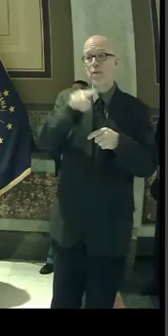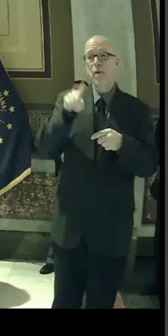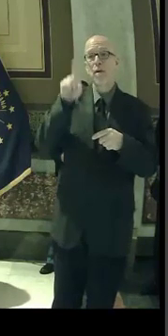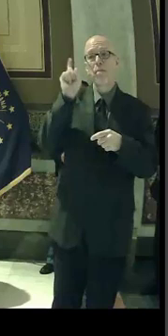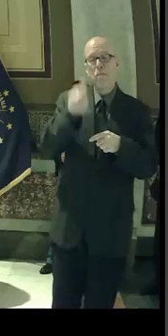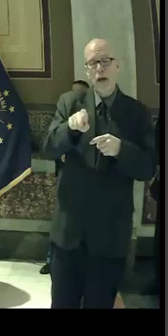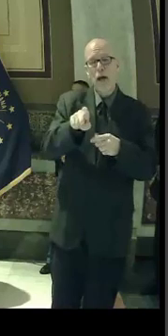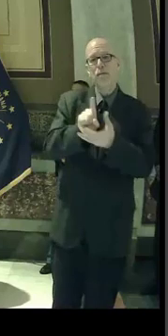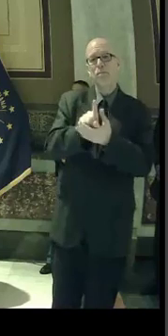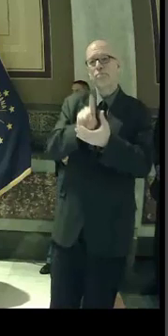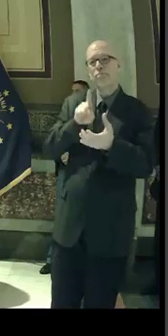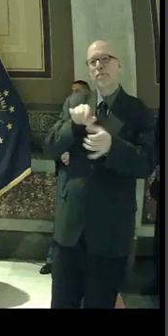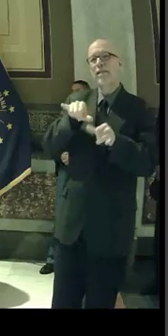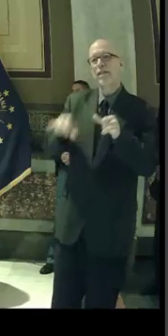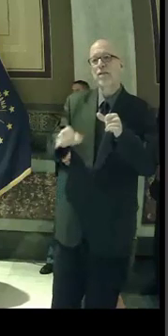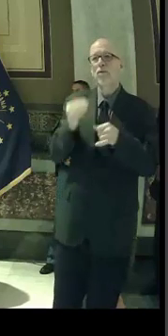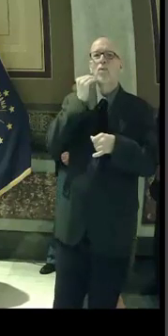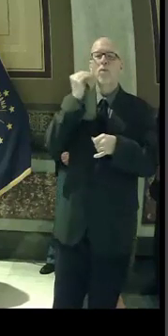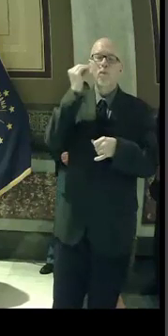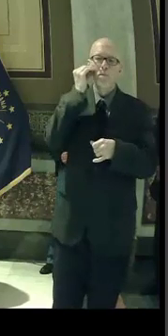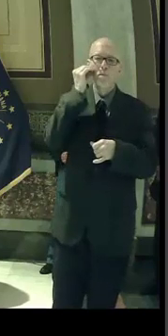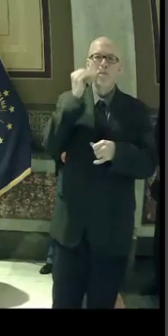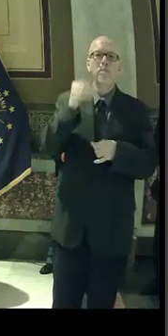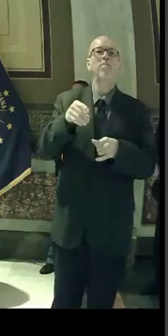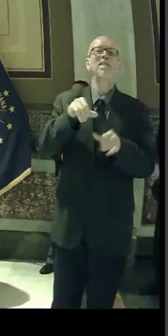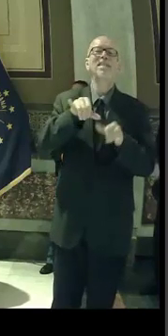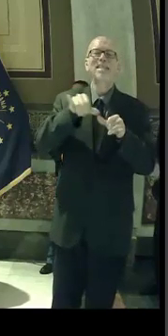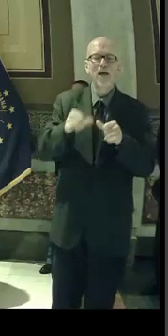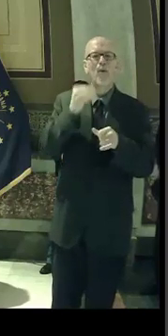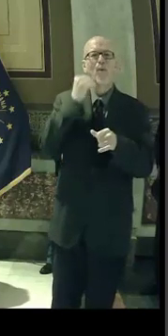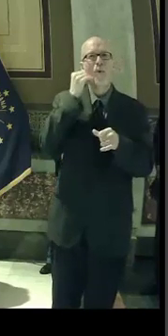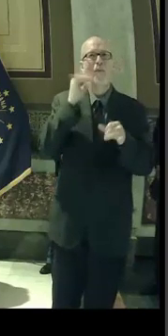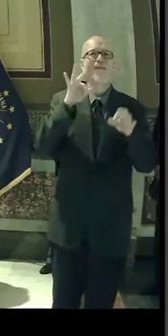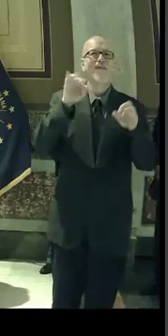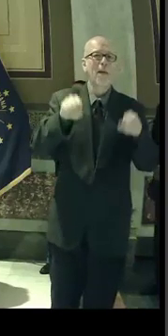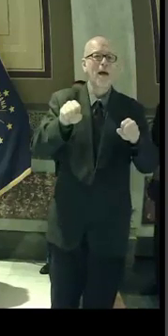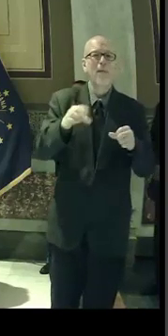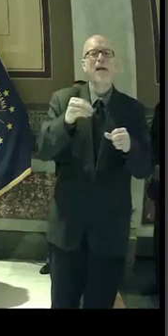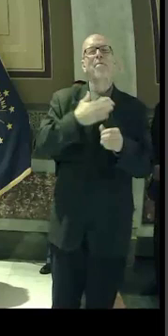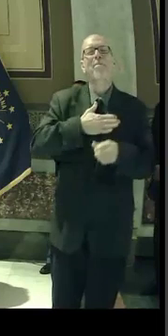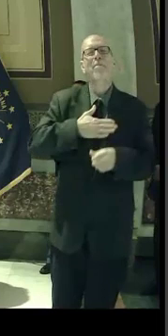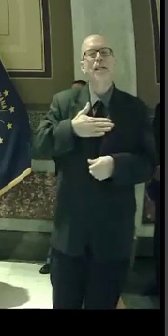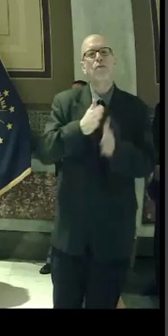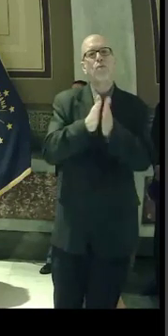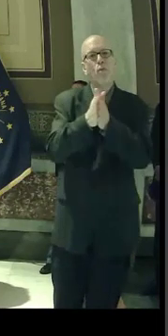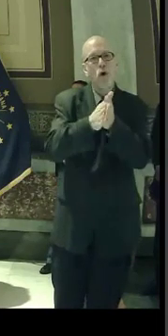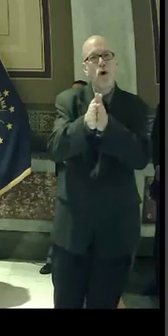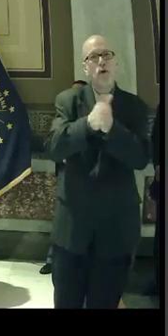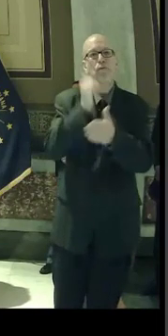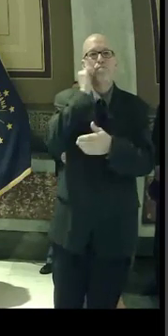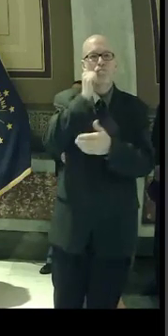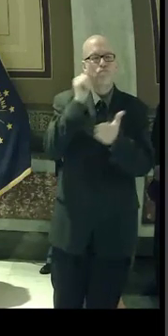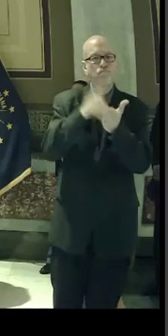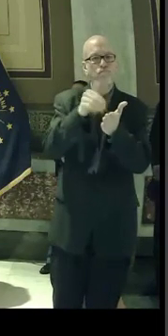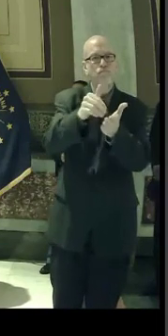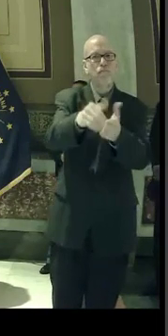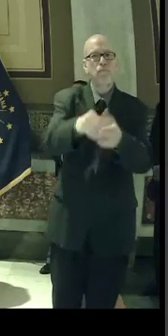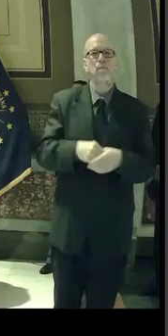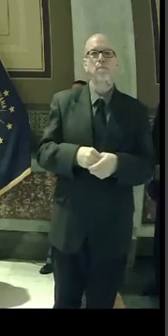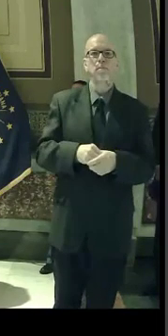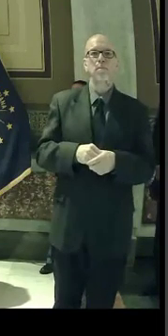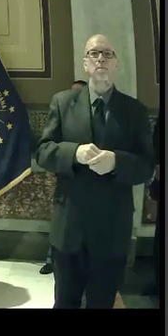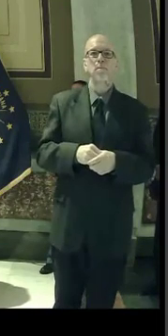social distancing. Stay home as much as possible, and please wash those hands frequently.